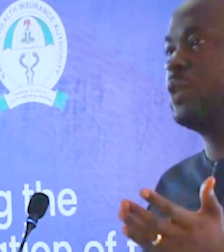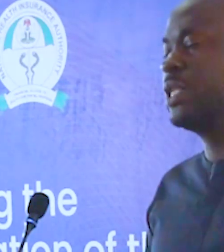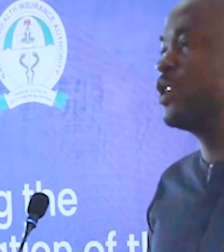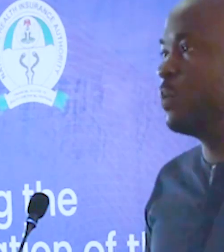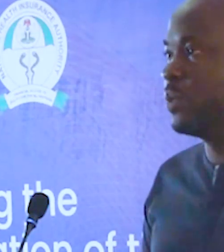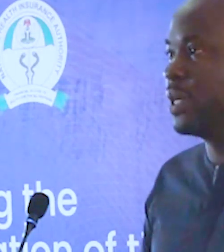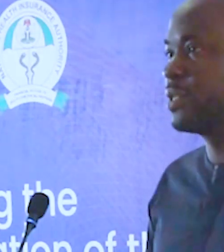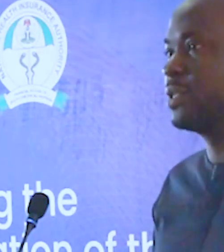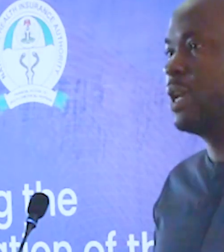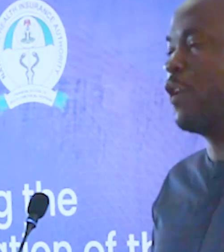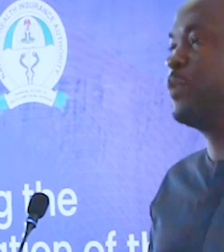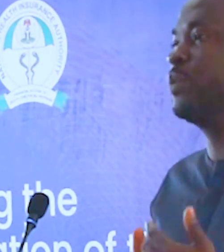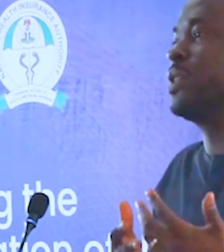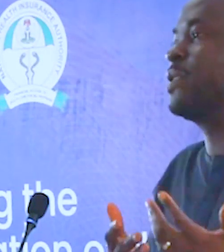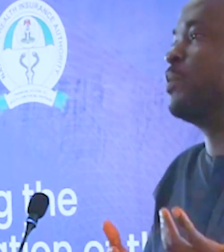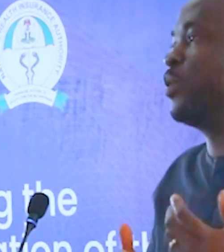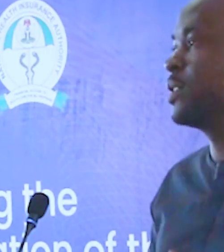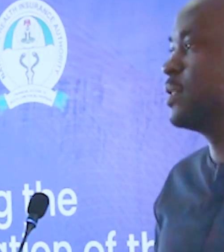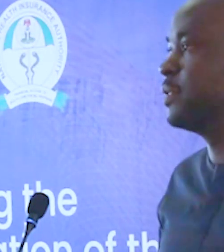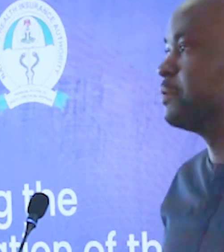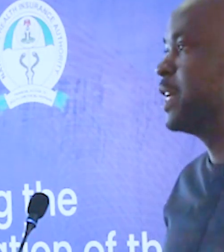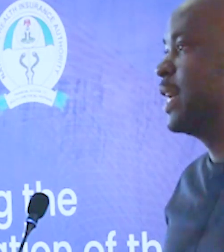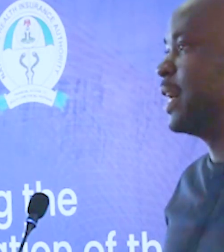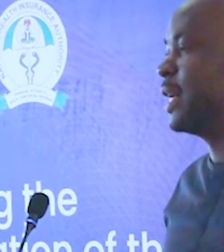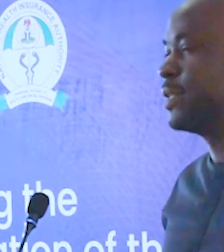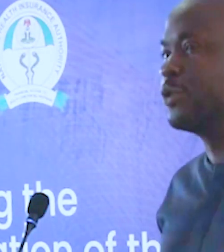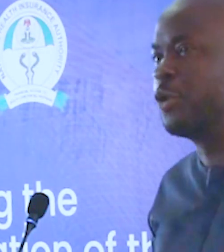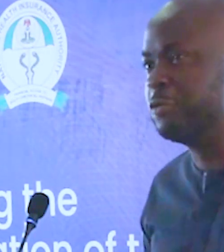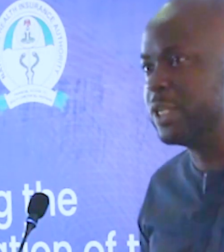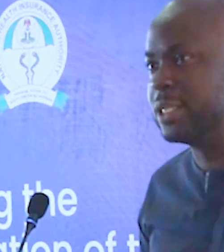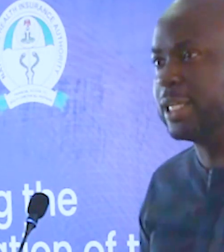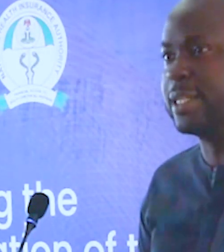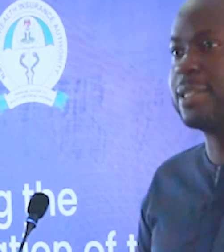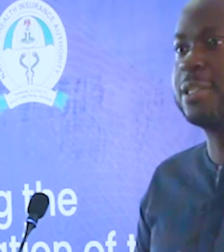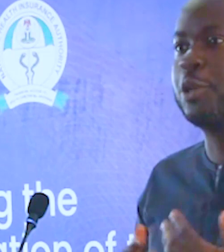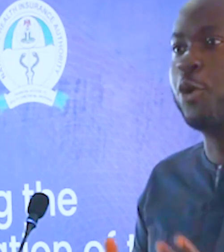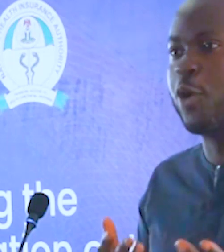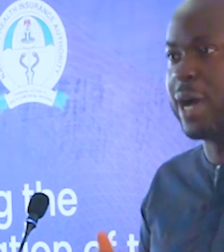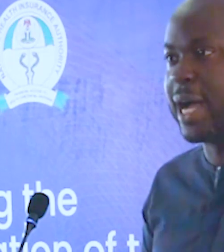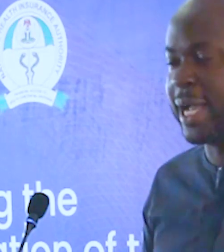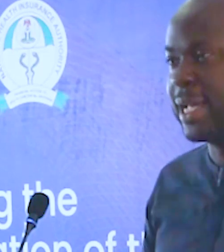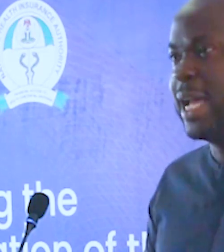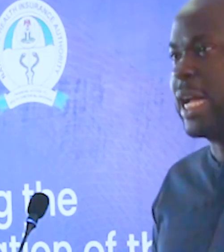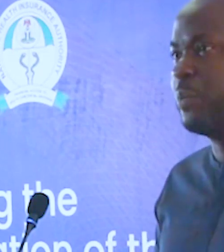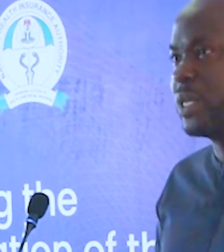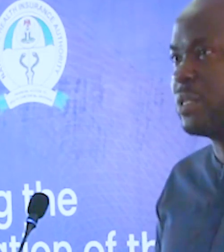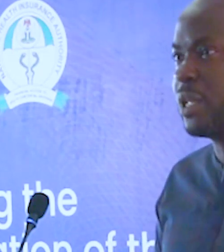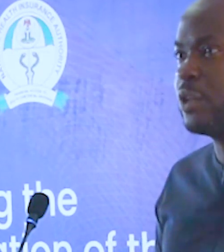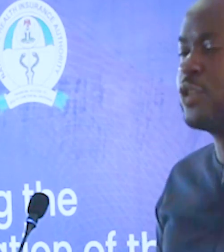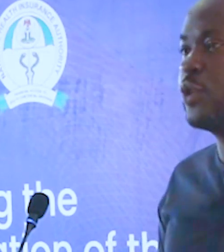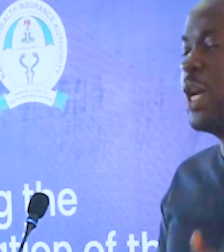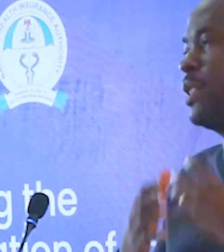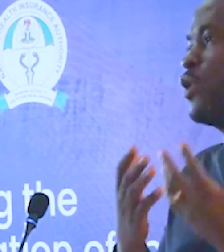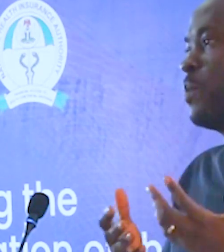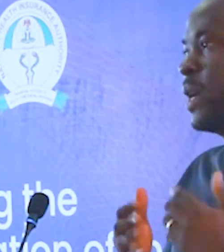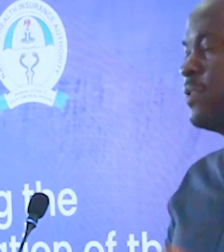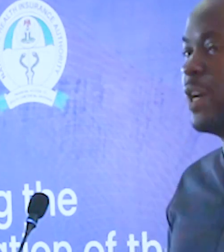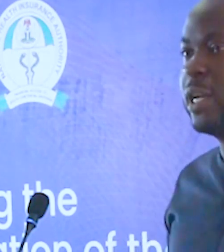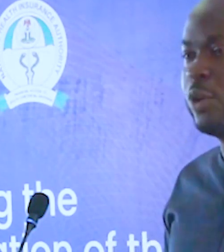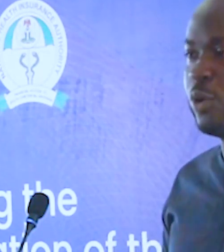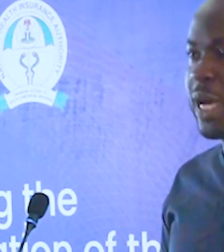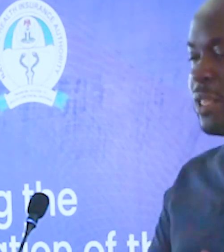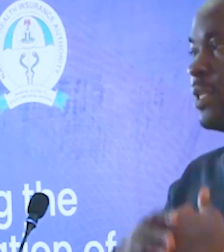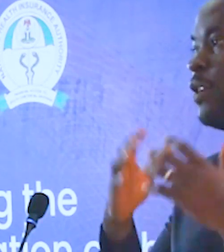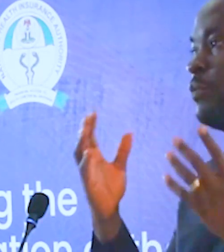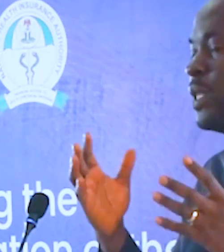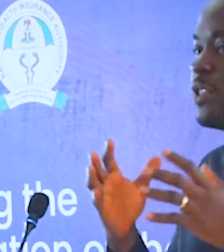do you think the numbers of people testing positive to COVID is low or high? And the person tells you, the number is